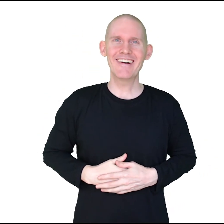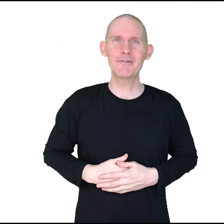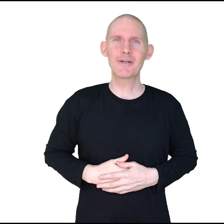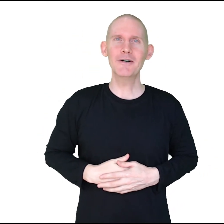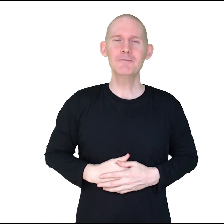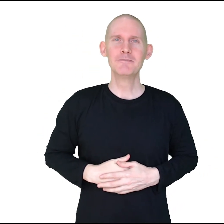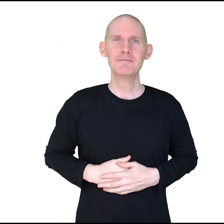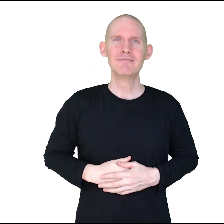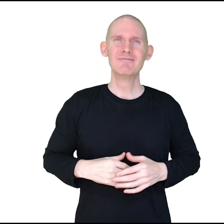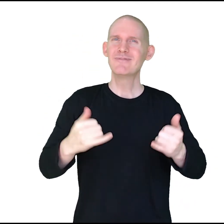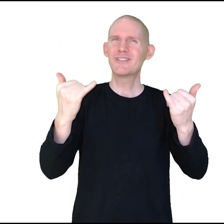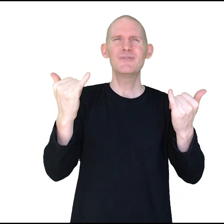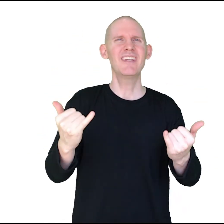go. Today.